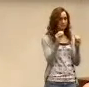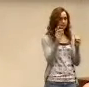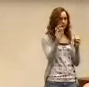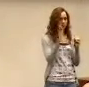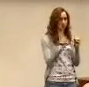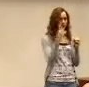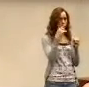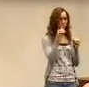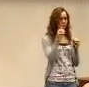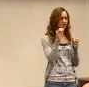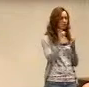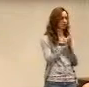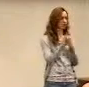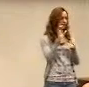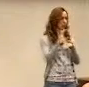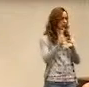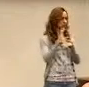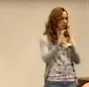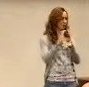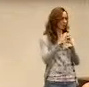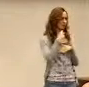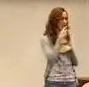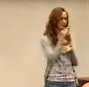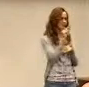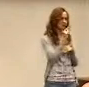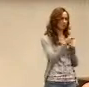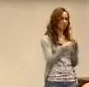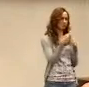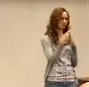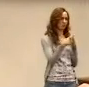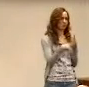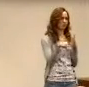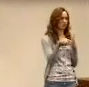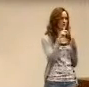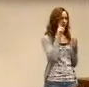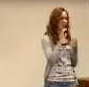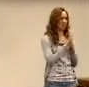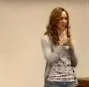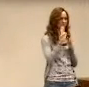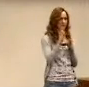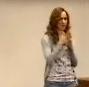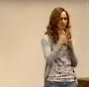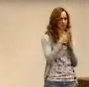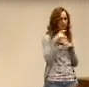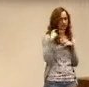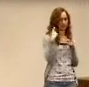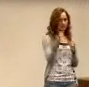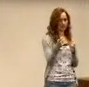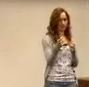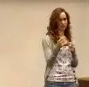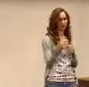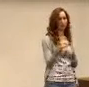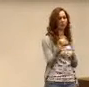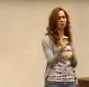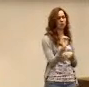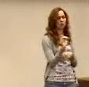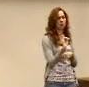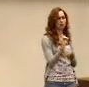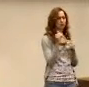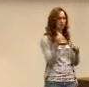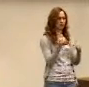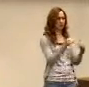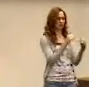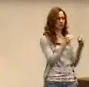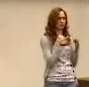teaching minister for that church planted congregation, so that tells you a little bit about what they believe his main giftedness is. Meanwhile,